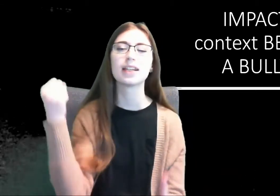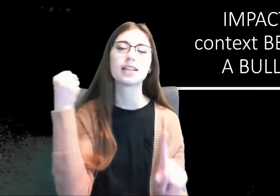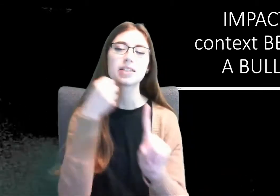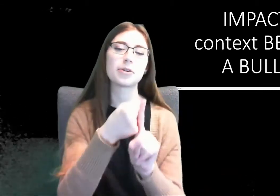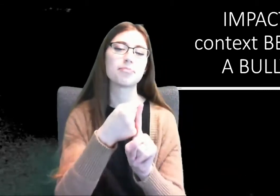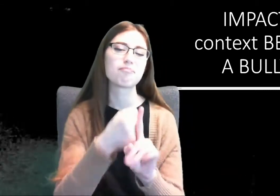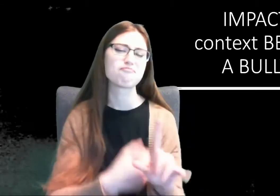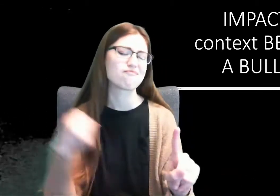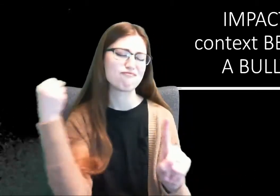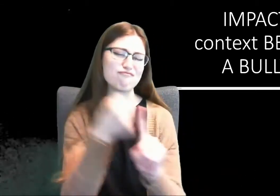So